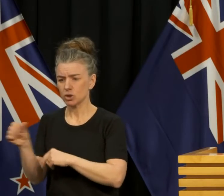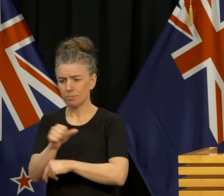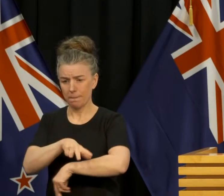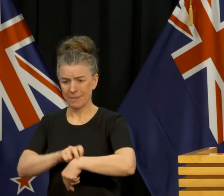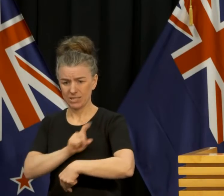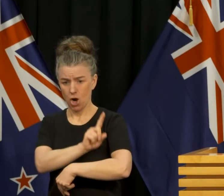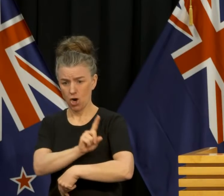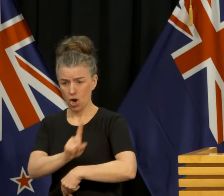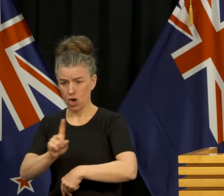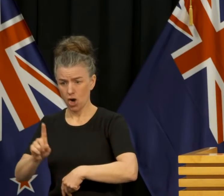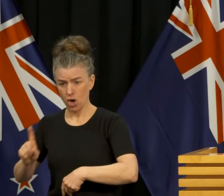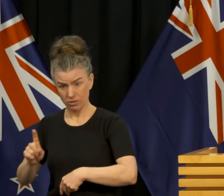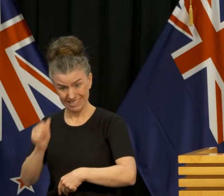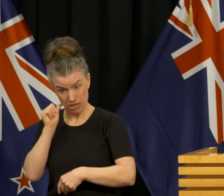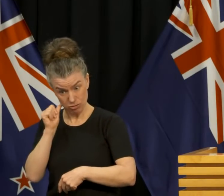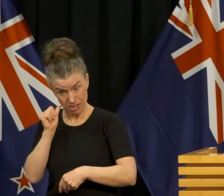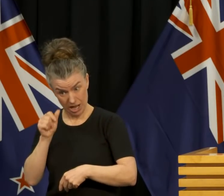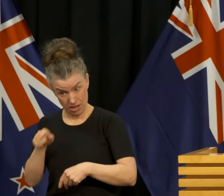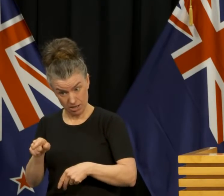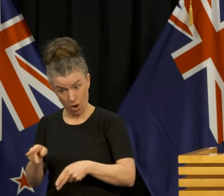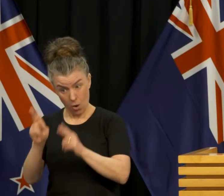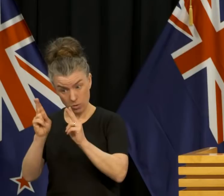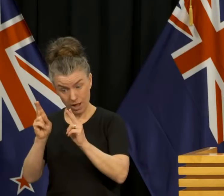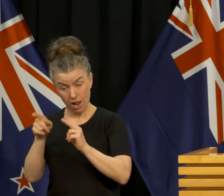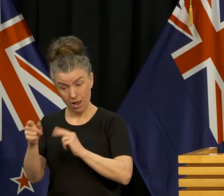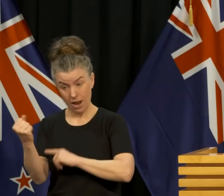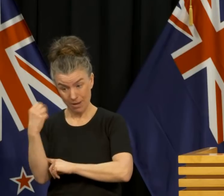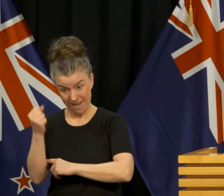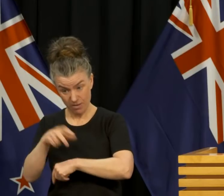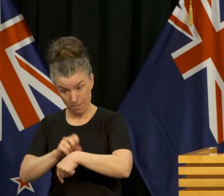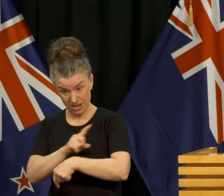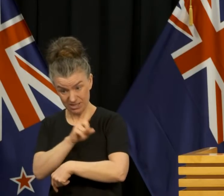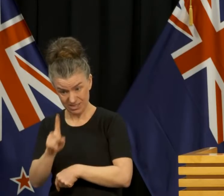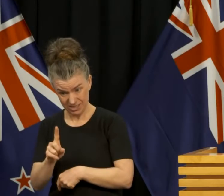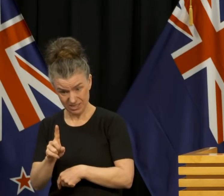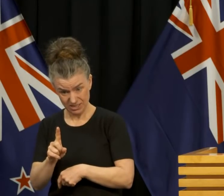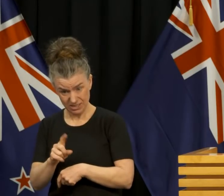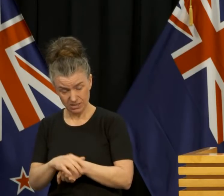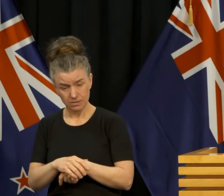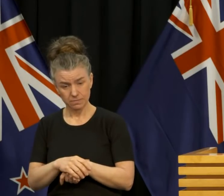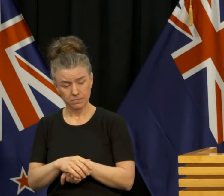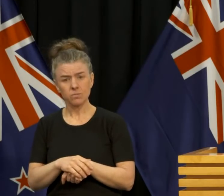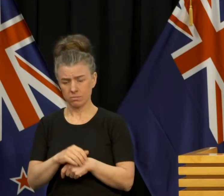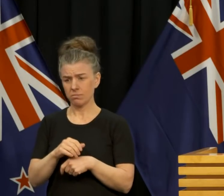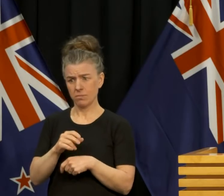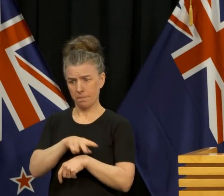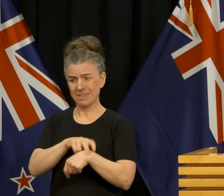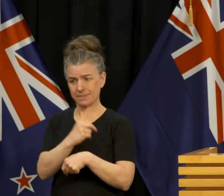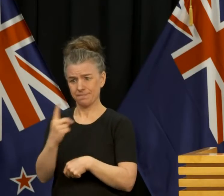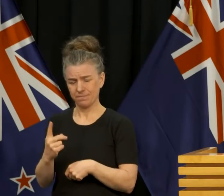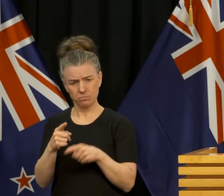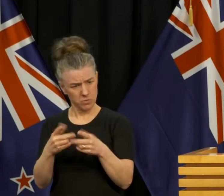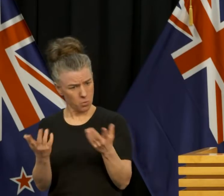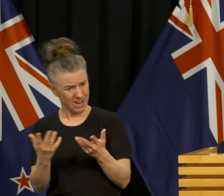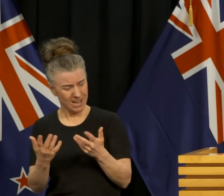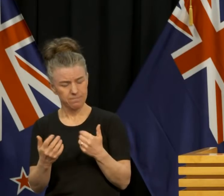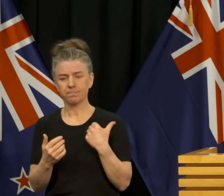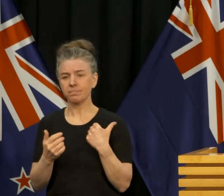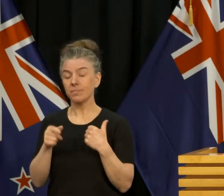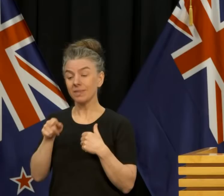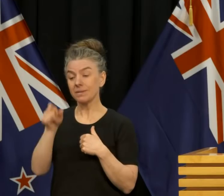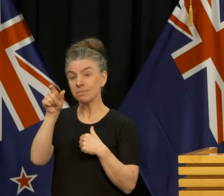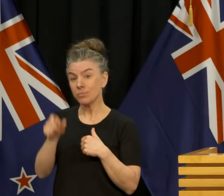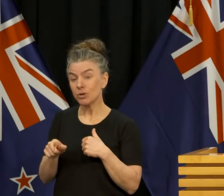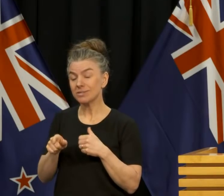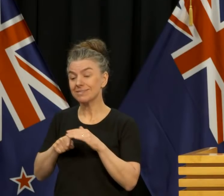wasn't, would it have stopped this happening? No, yes, it was. That was in place. Where was that police officer? Well, my understanding was that this person left through a fire exit and